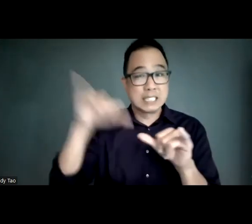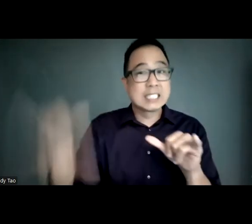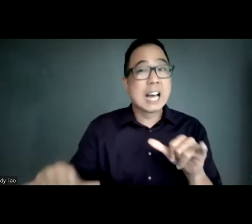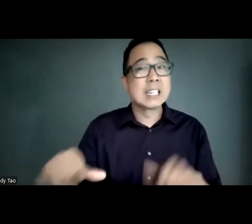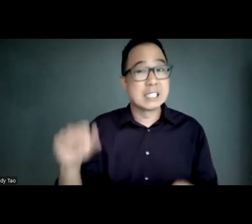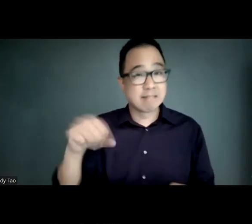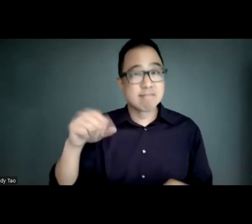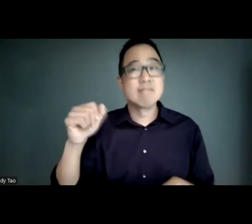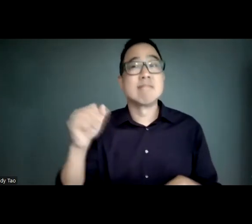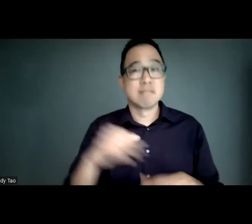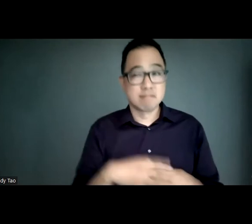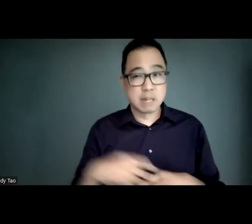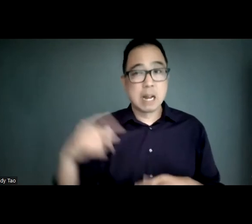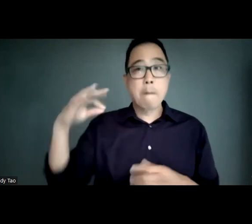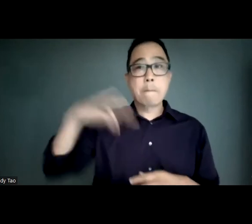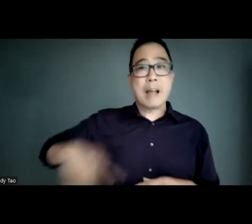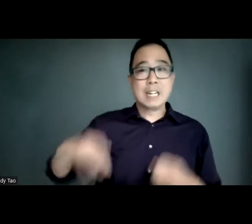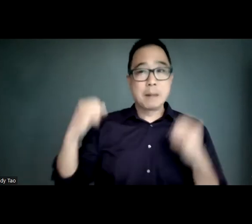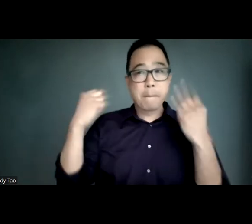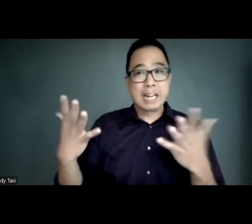absolutely. I think that's here to stay.